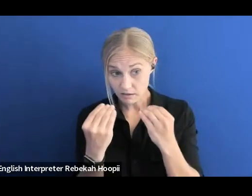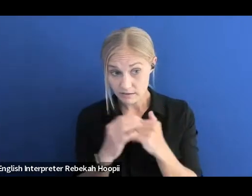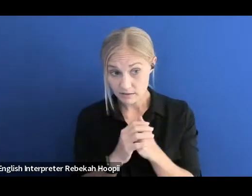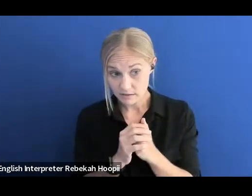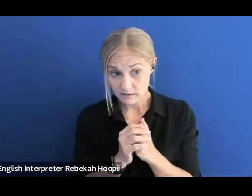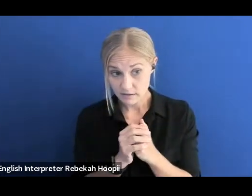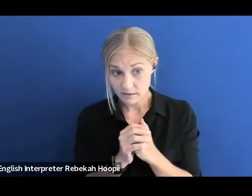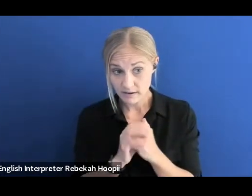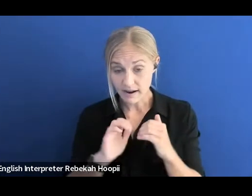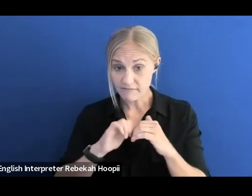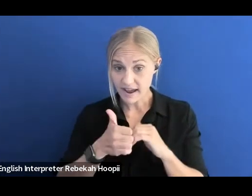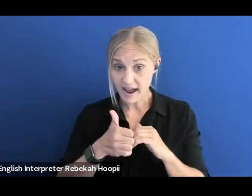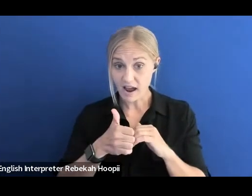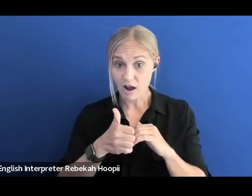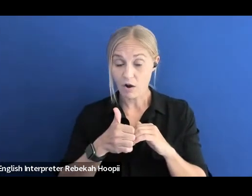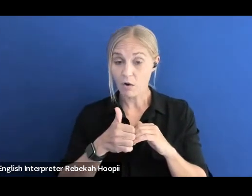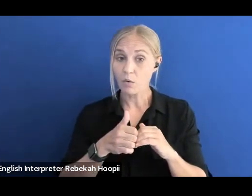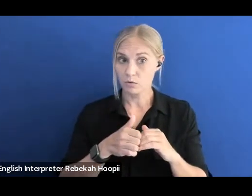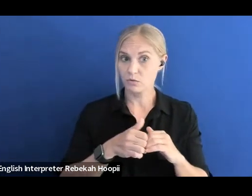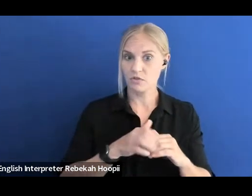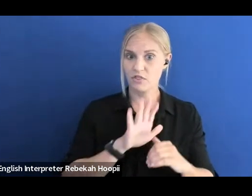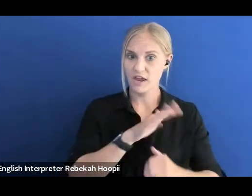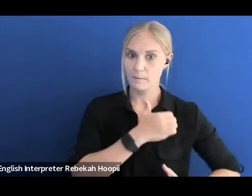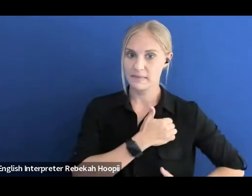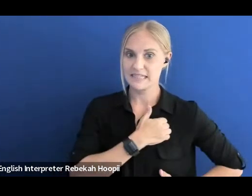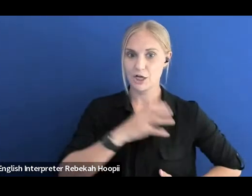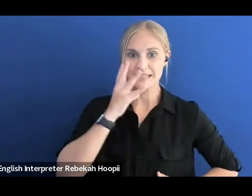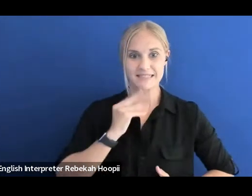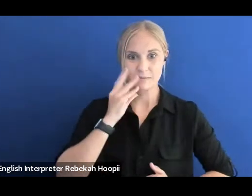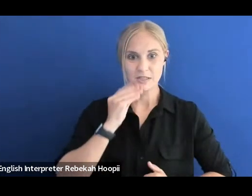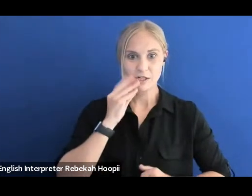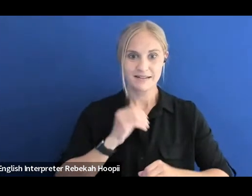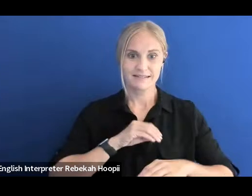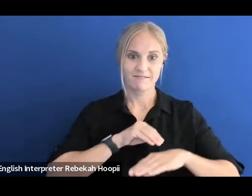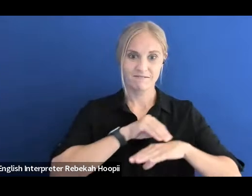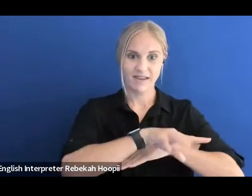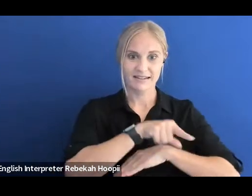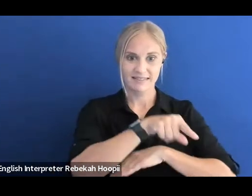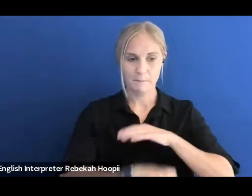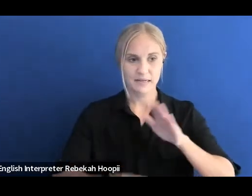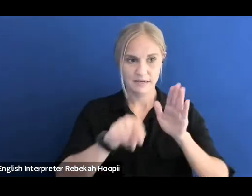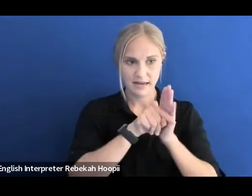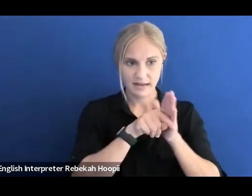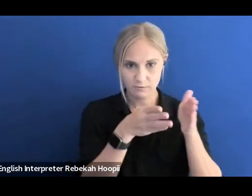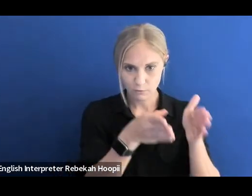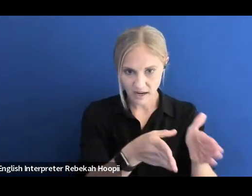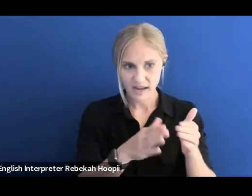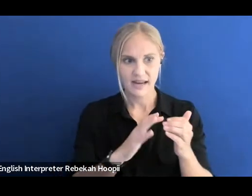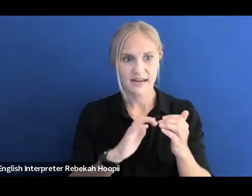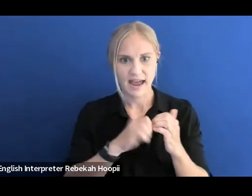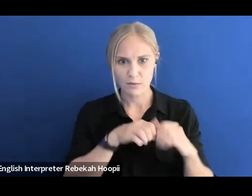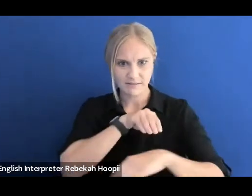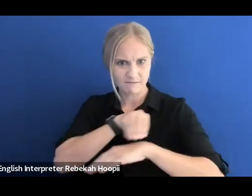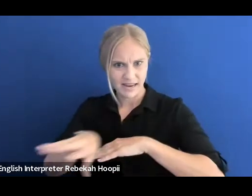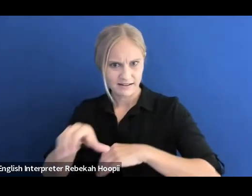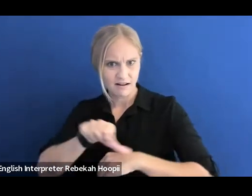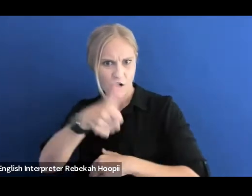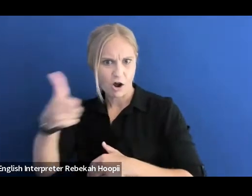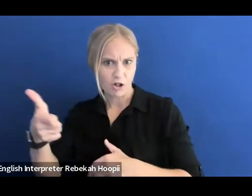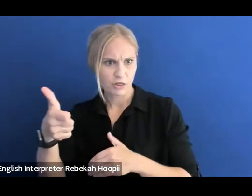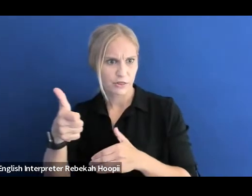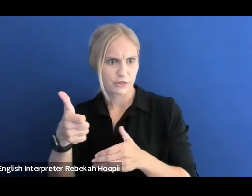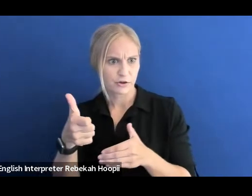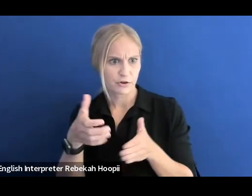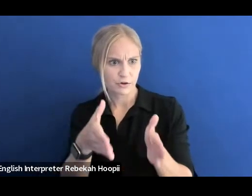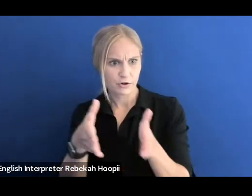negatively affected them and how the war affected civilians in those countries really changed